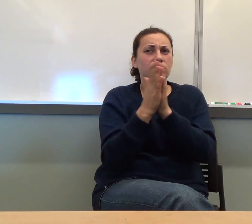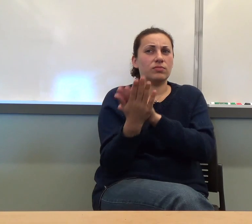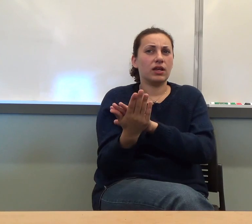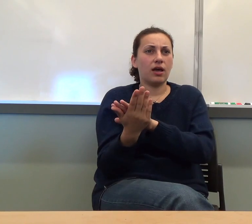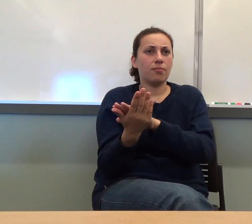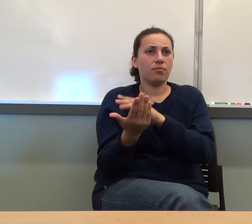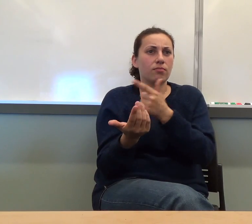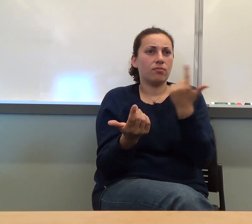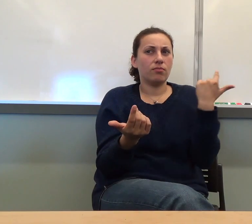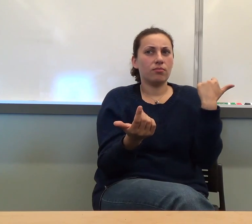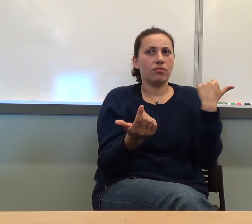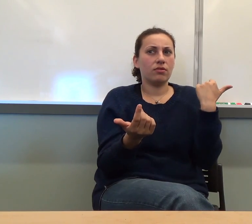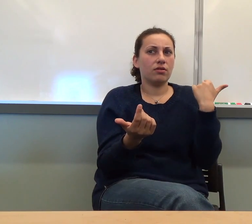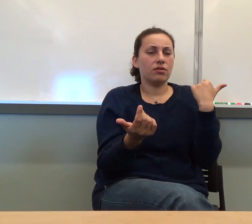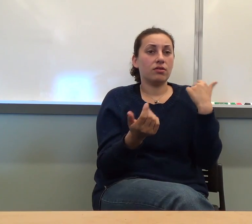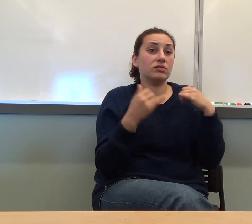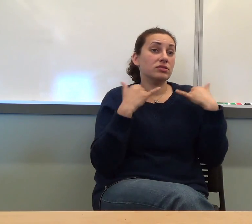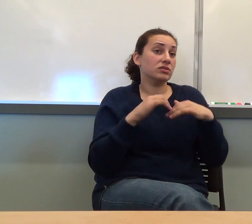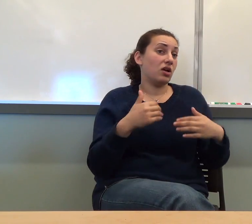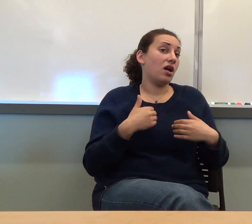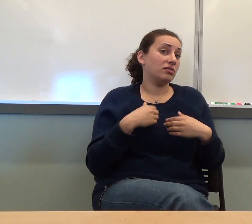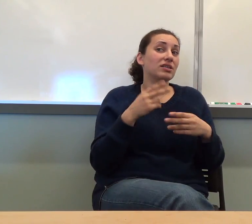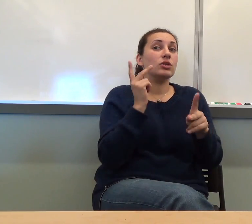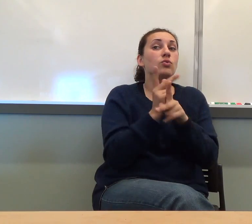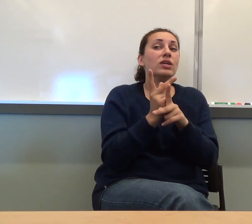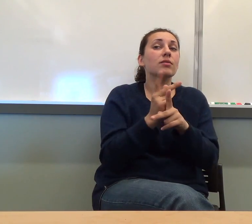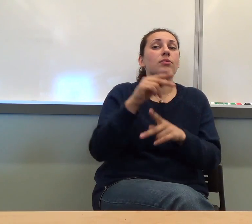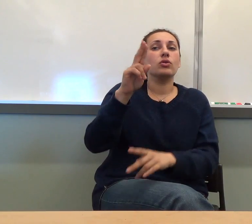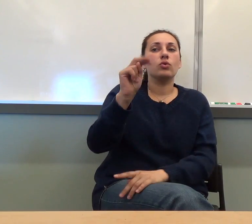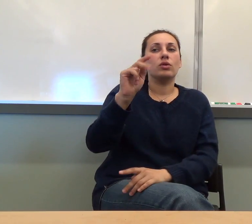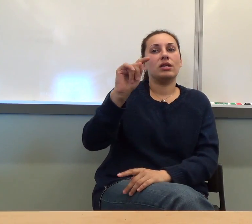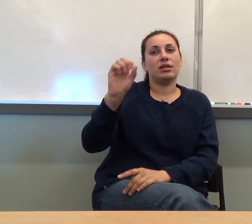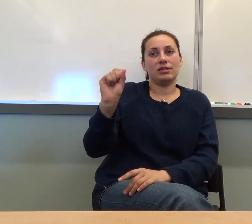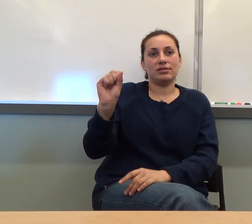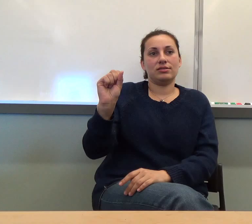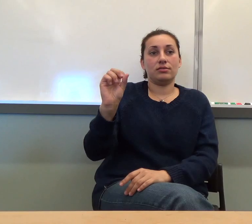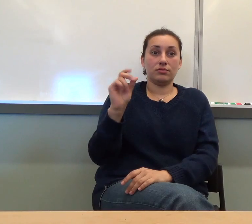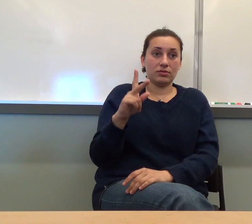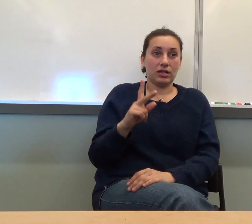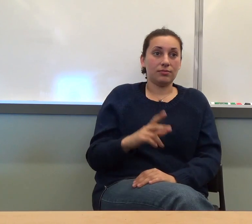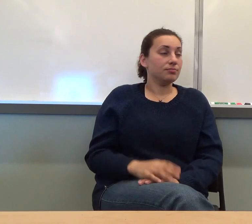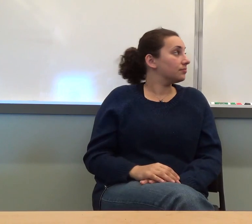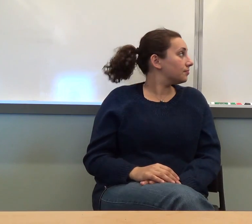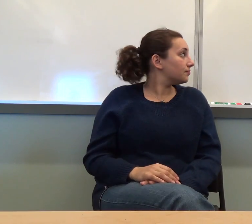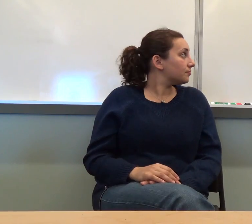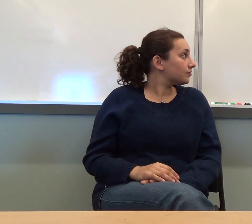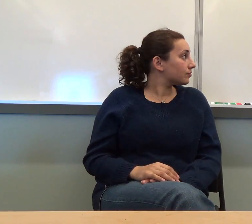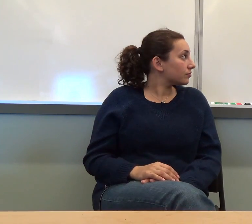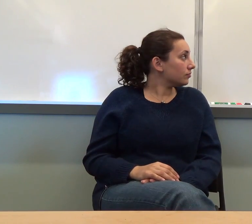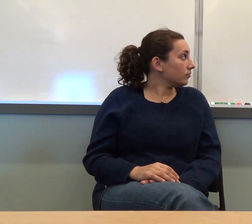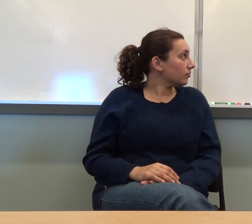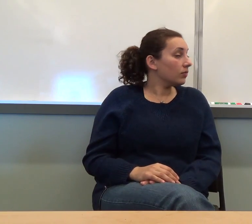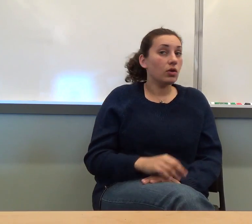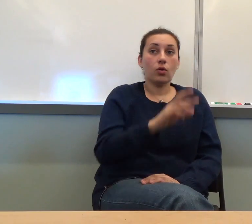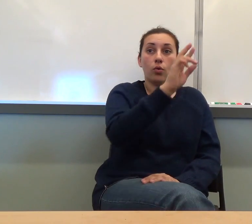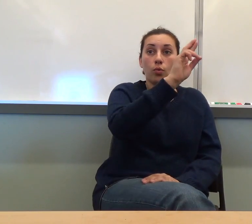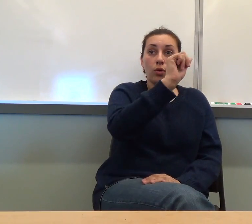it still has its units. Rates keep their units. Ratios don't have units. Okay, rates keep their units. This is